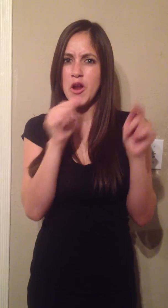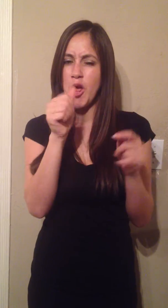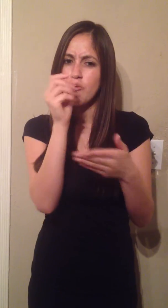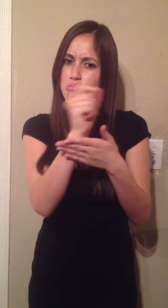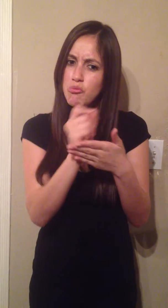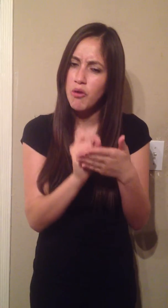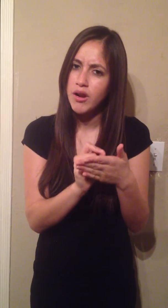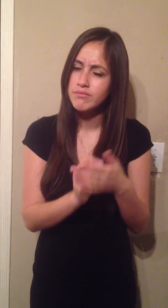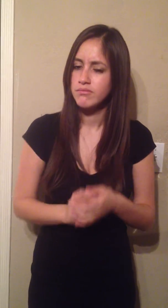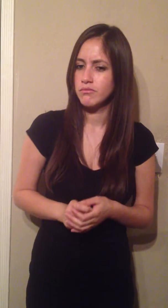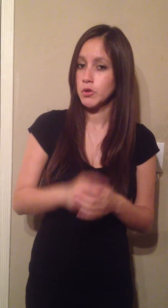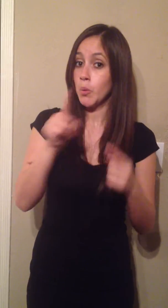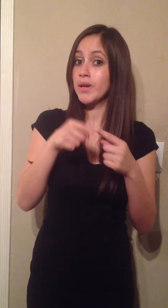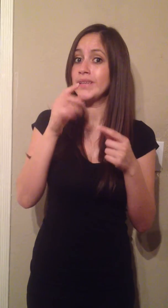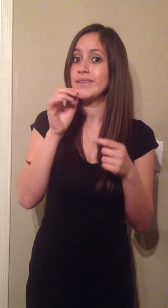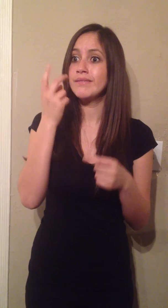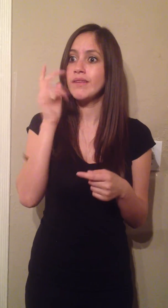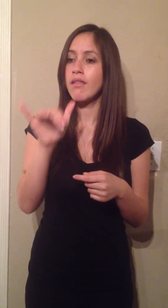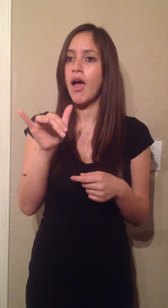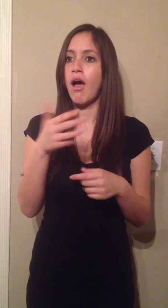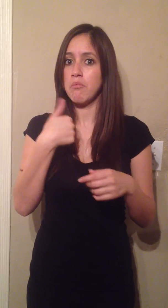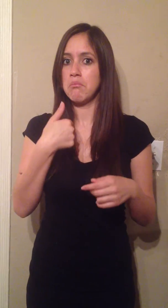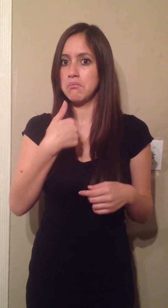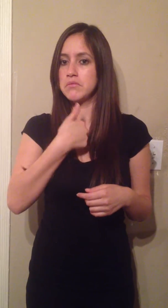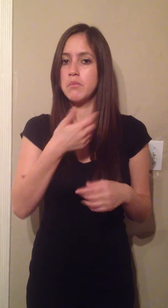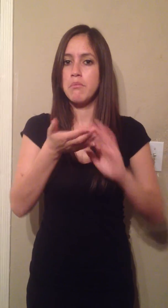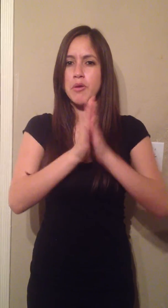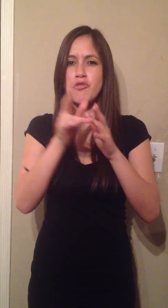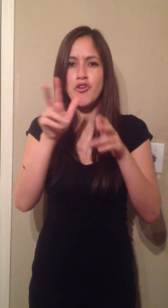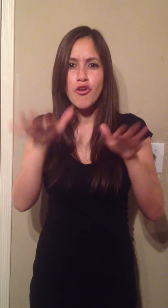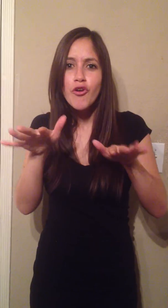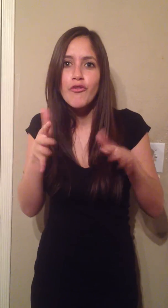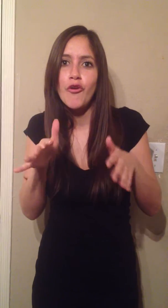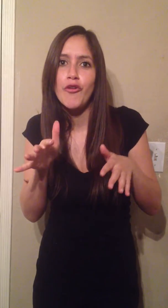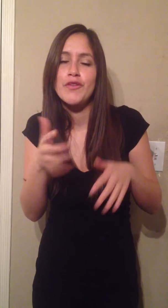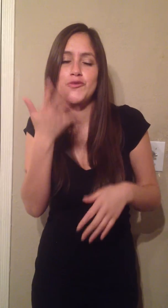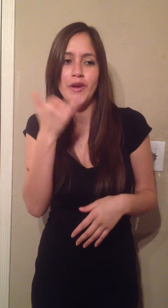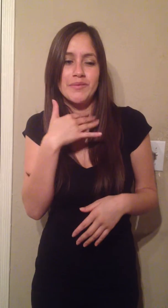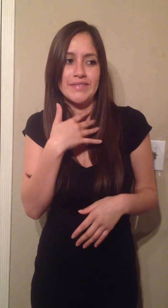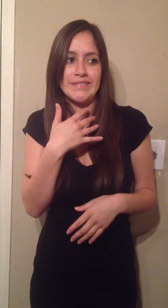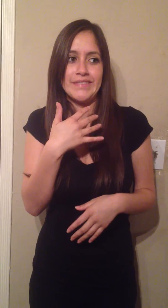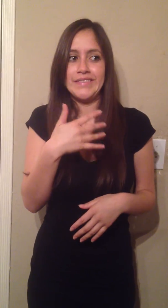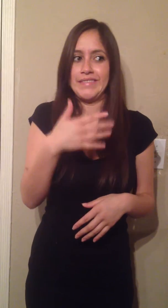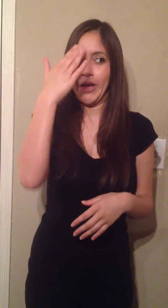very nervous because there may be a test 2 weeks or 3 weeks later, and I know that most of them aren't going to remember anything of what I